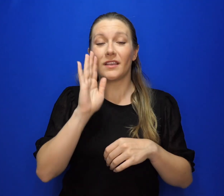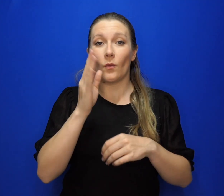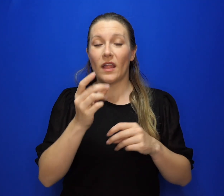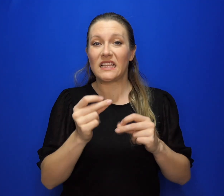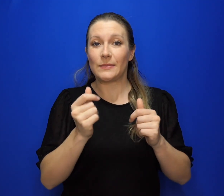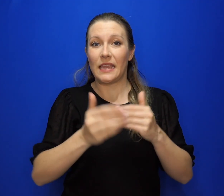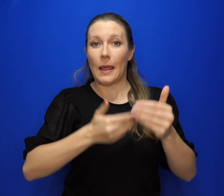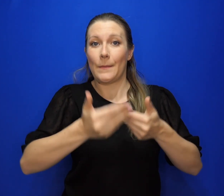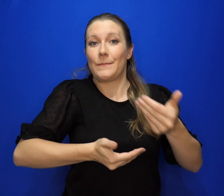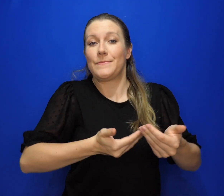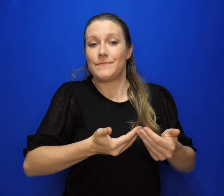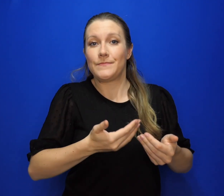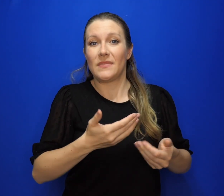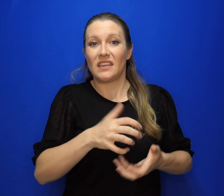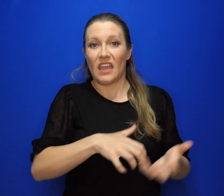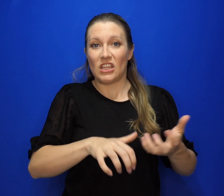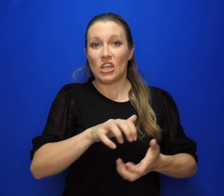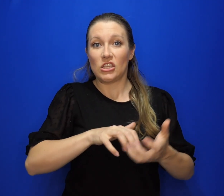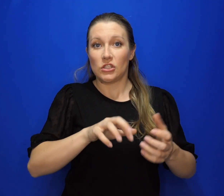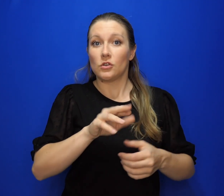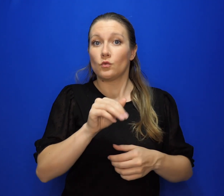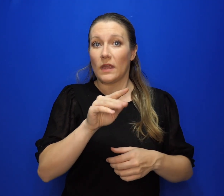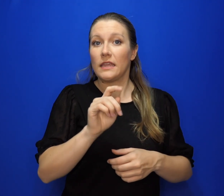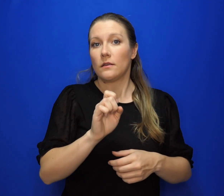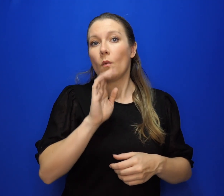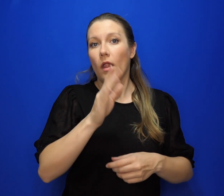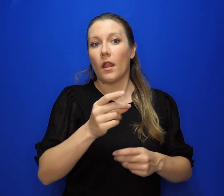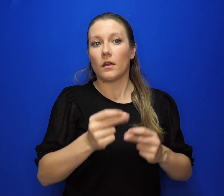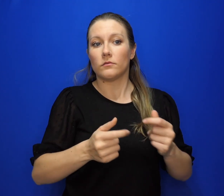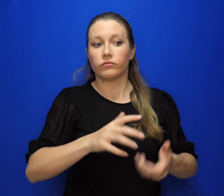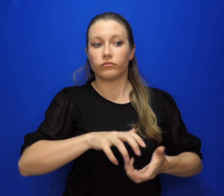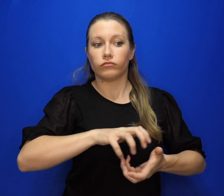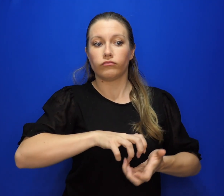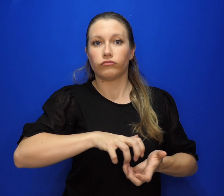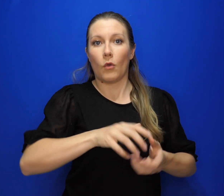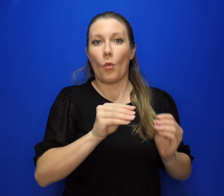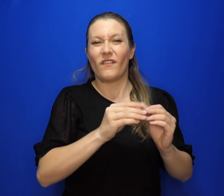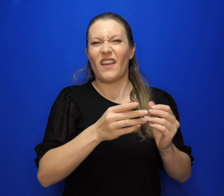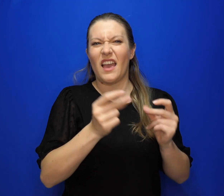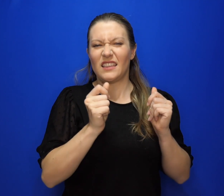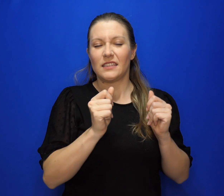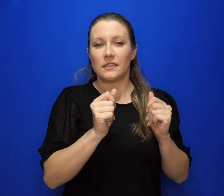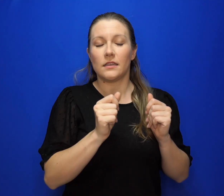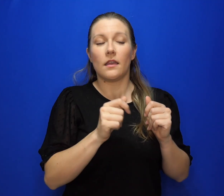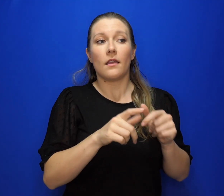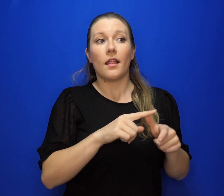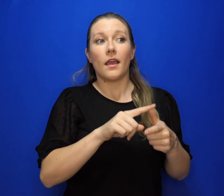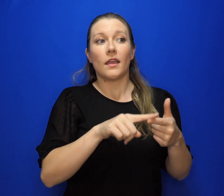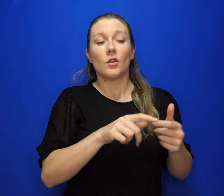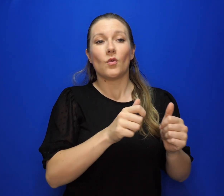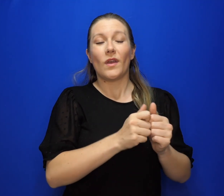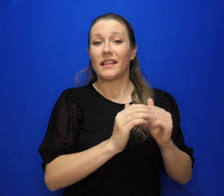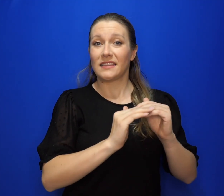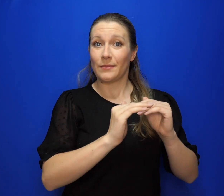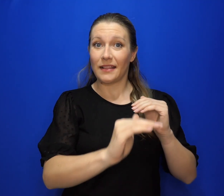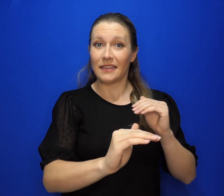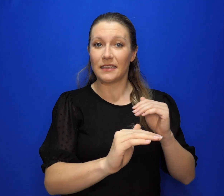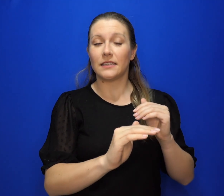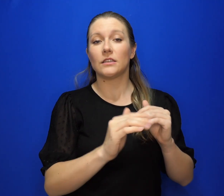digestion. So it gets things moving a little faster to stabilize things out. And then eventually with stability, okay, well, I covered this